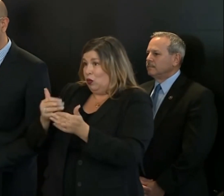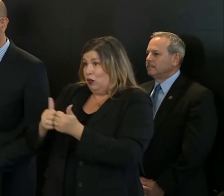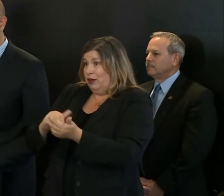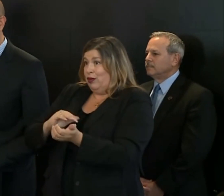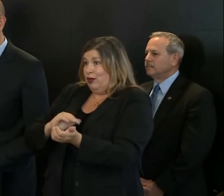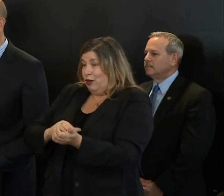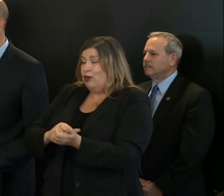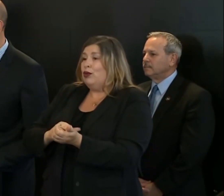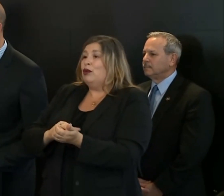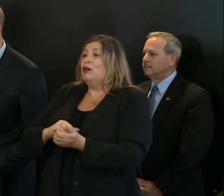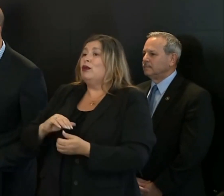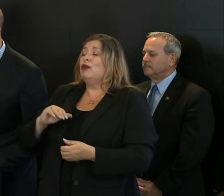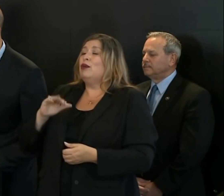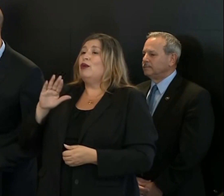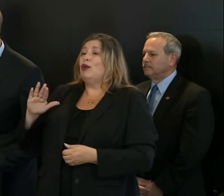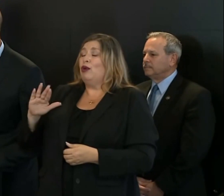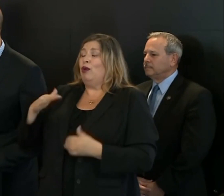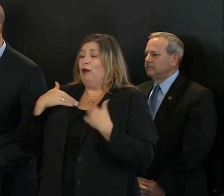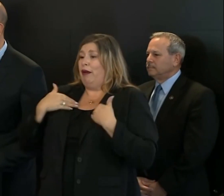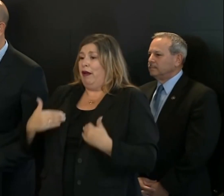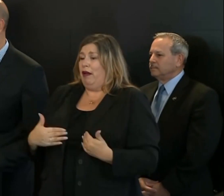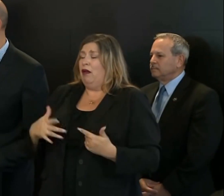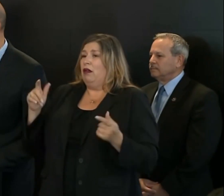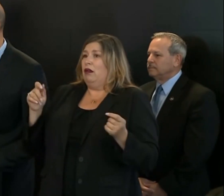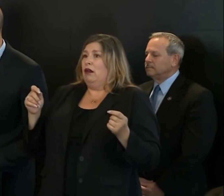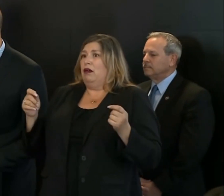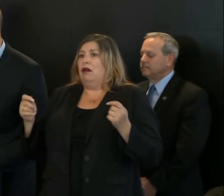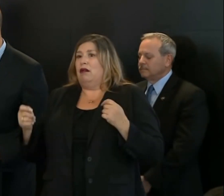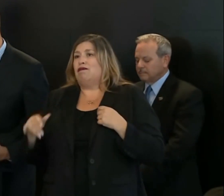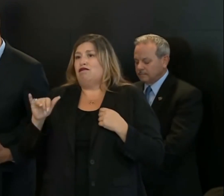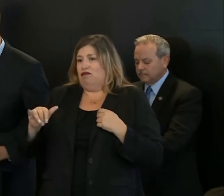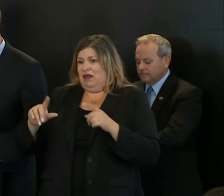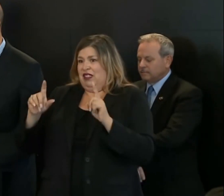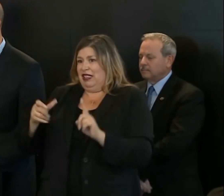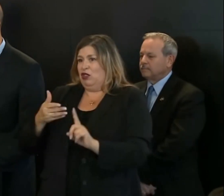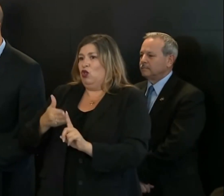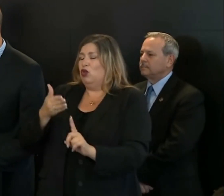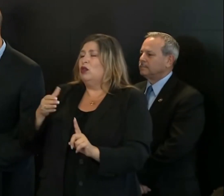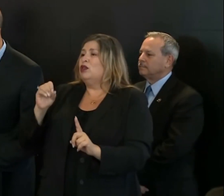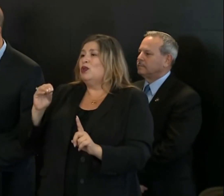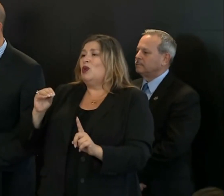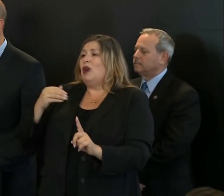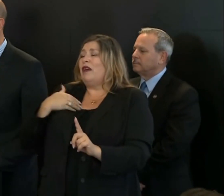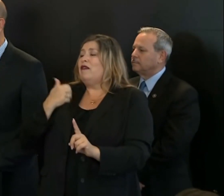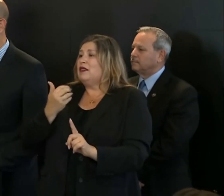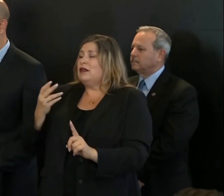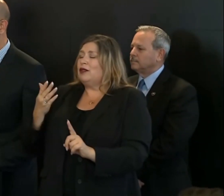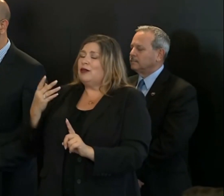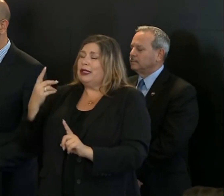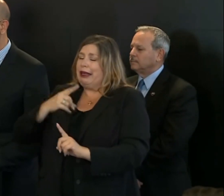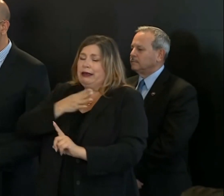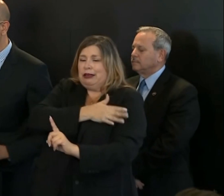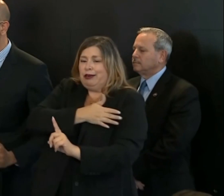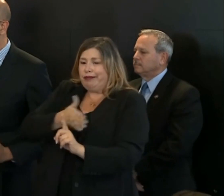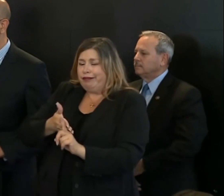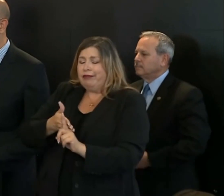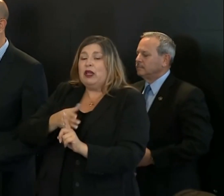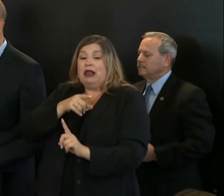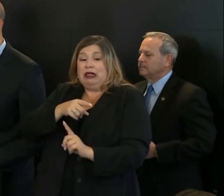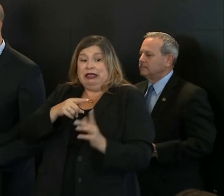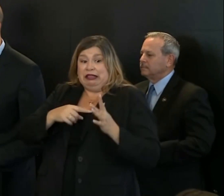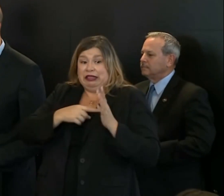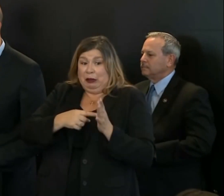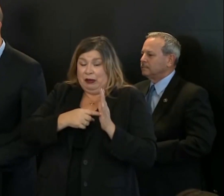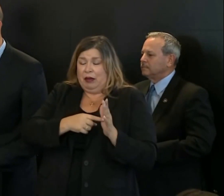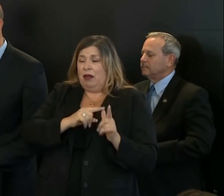her condition evolved, she was then tested. So there were days in between when she emerged with symptoms and when the